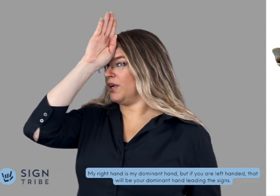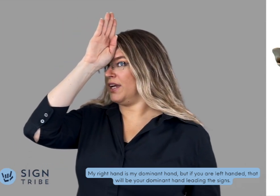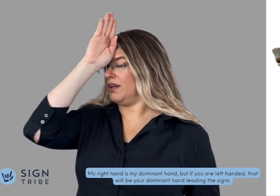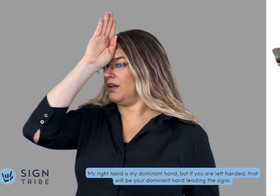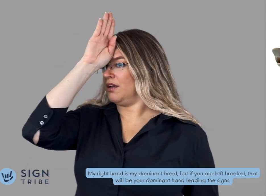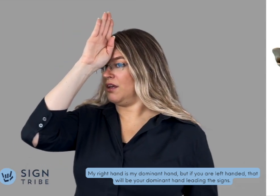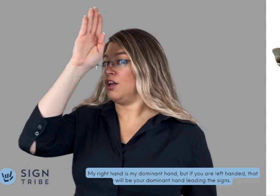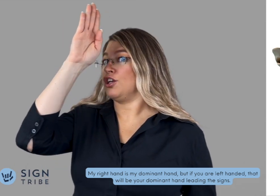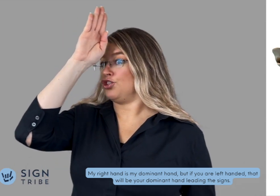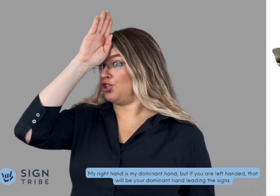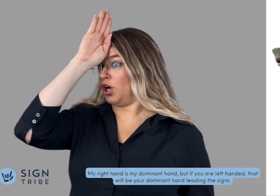forehead. Shark.